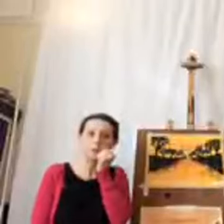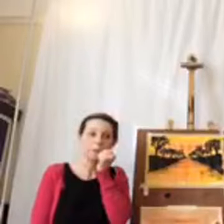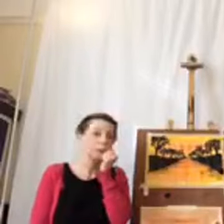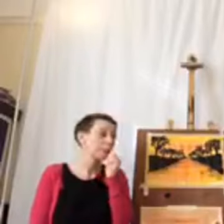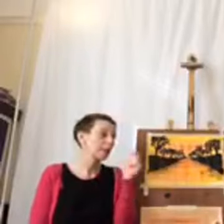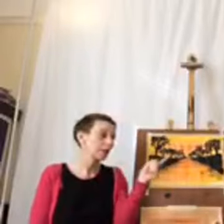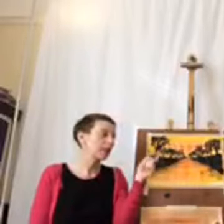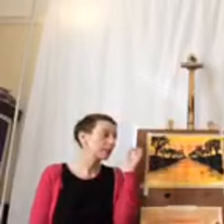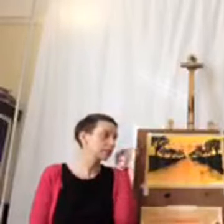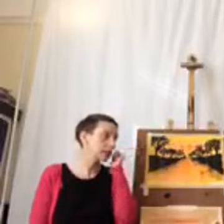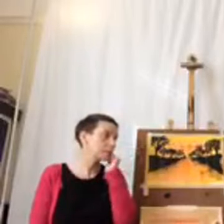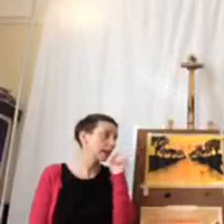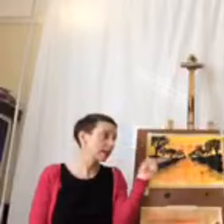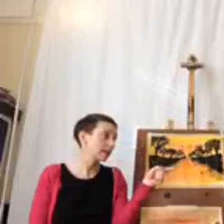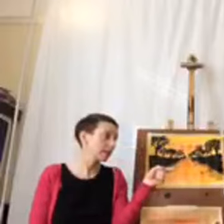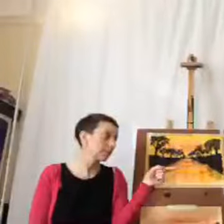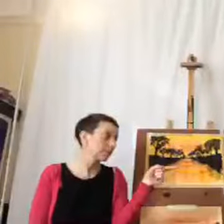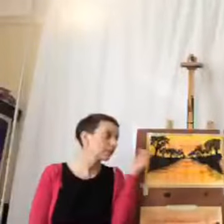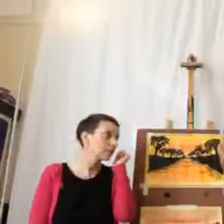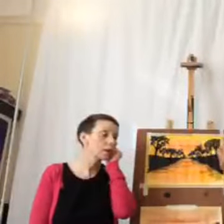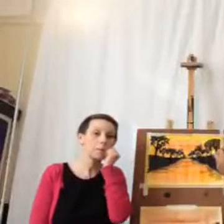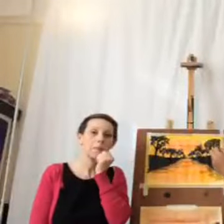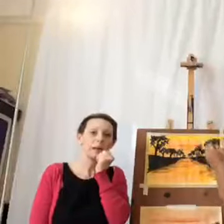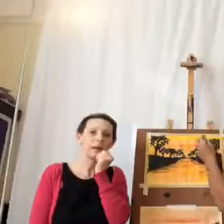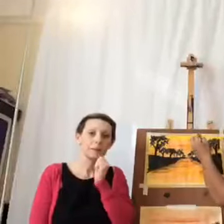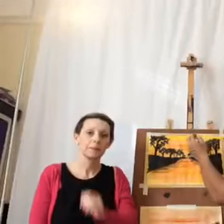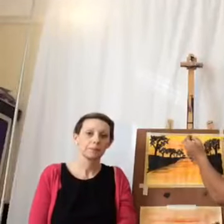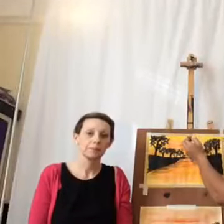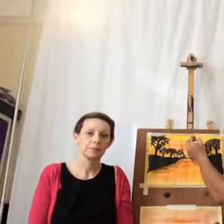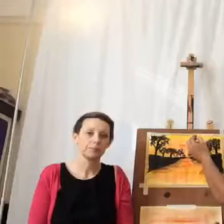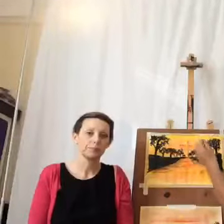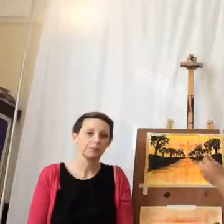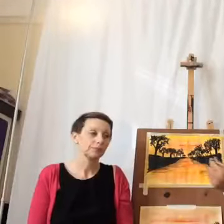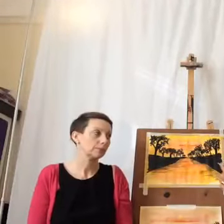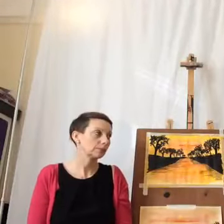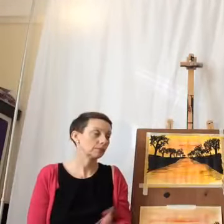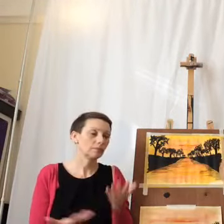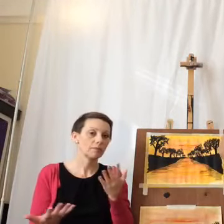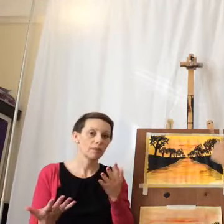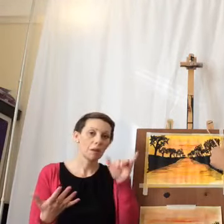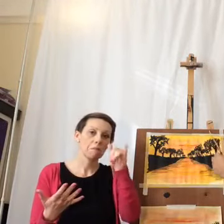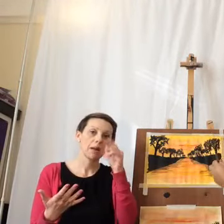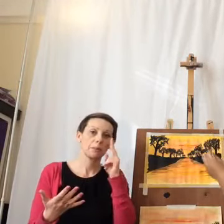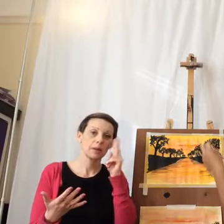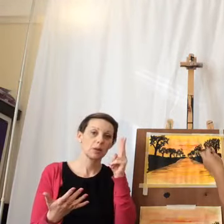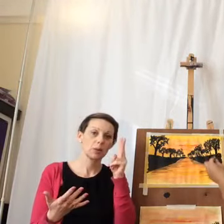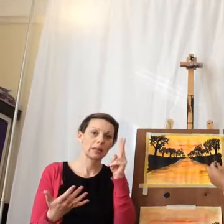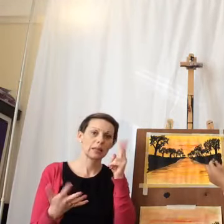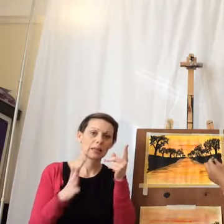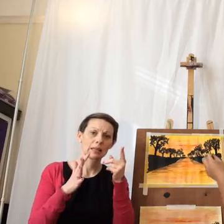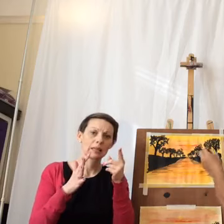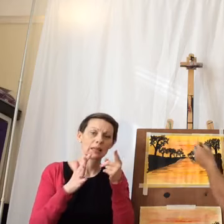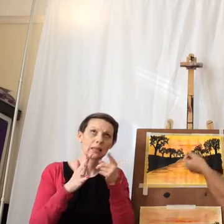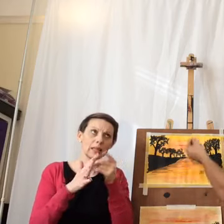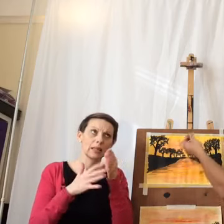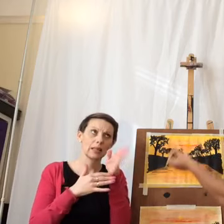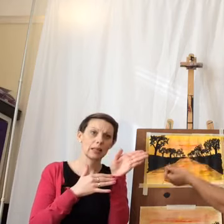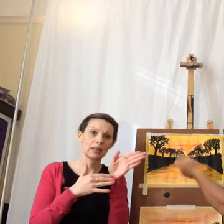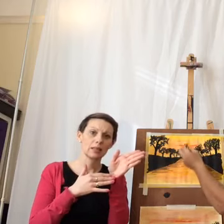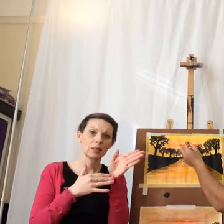depending if you're looking west or east. That's black again, yeah? Yeah, black. Depending on whether you're looking west or east, it's